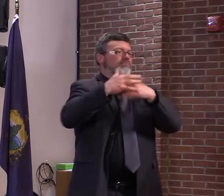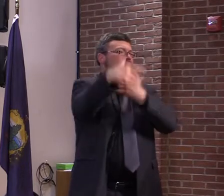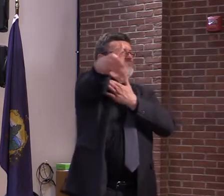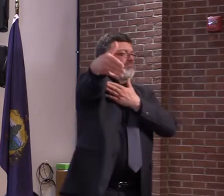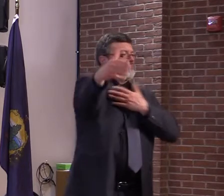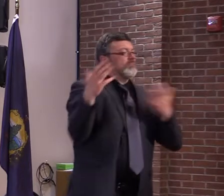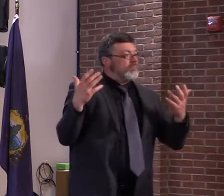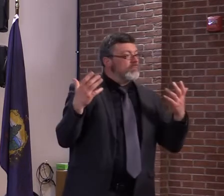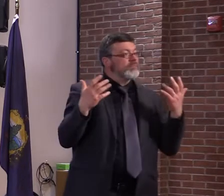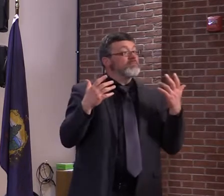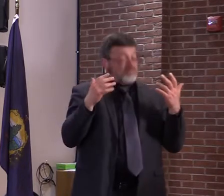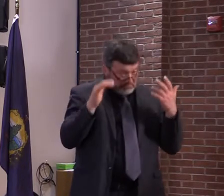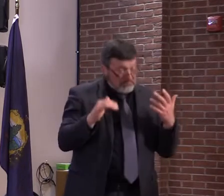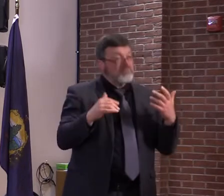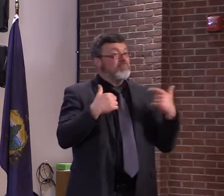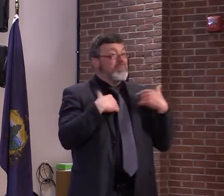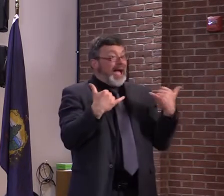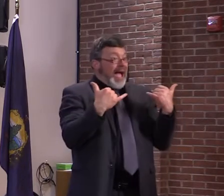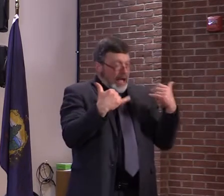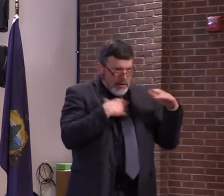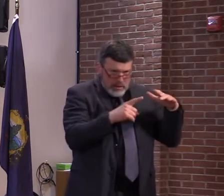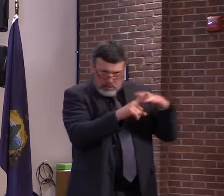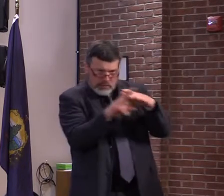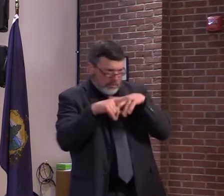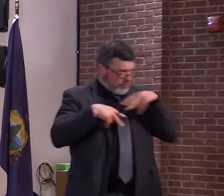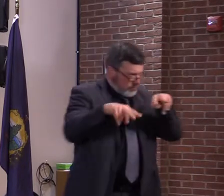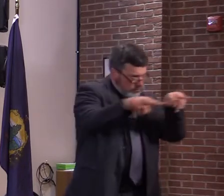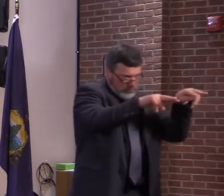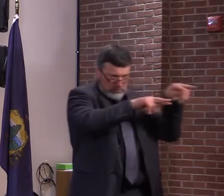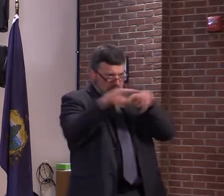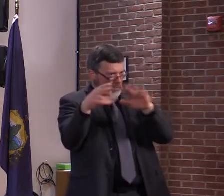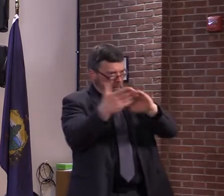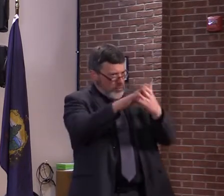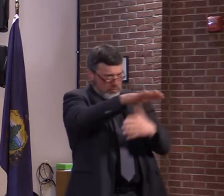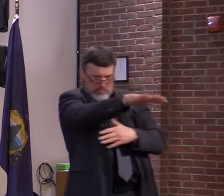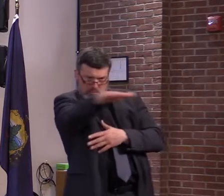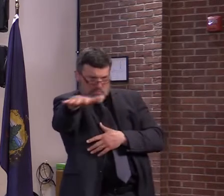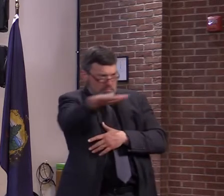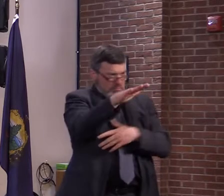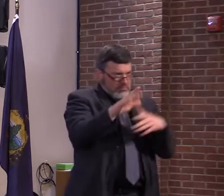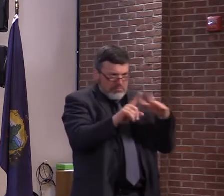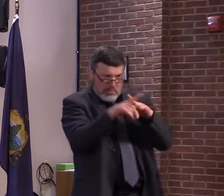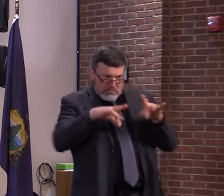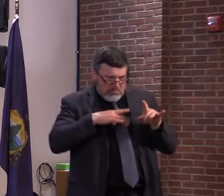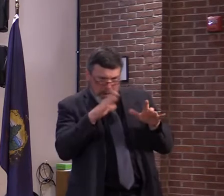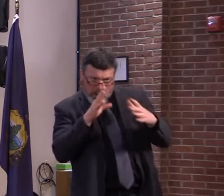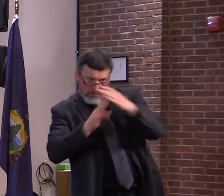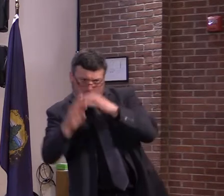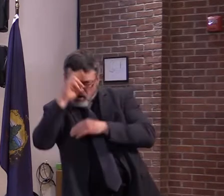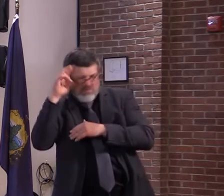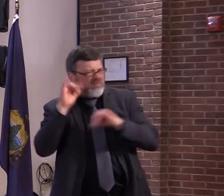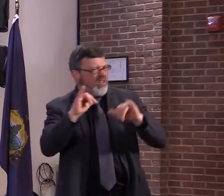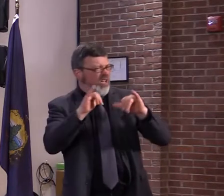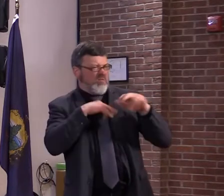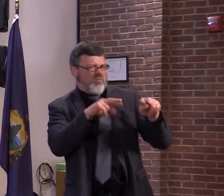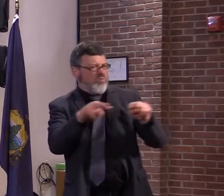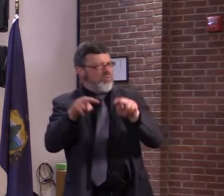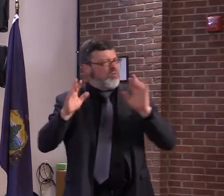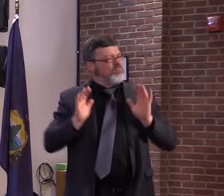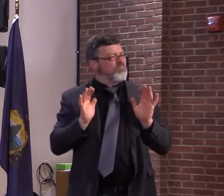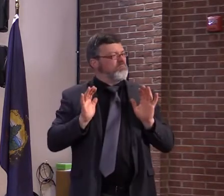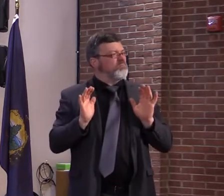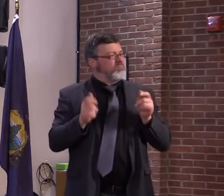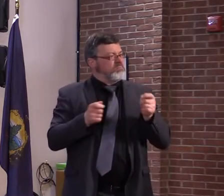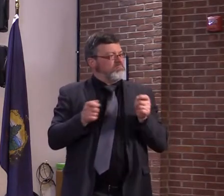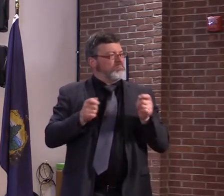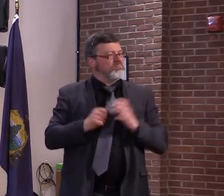and following it closely. Governor, some food security advocates are raising pretty dire concerns about the expiration